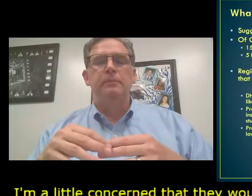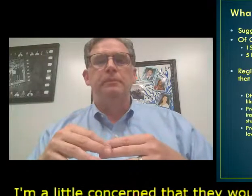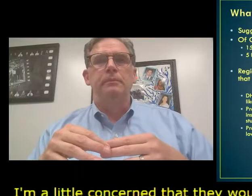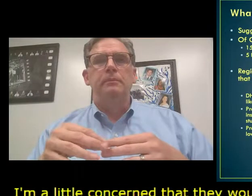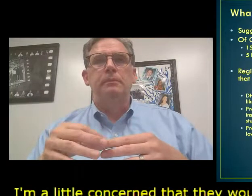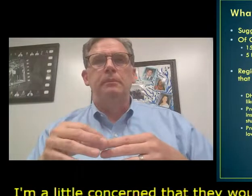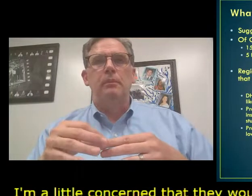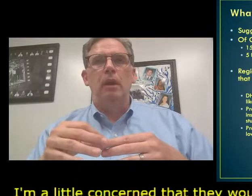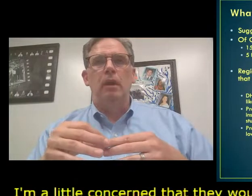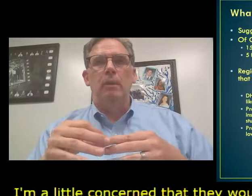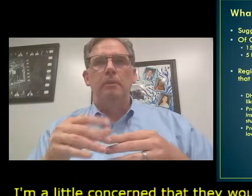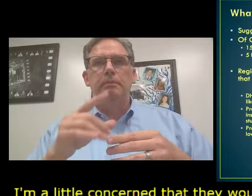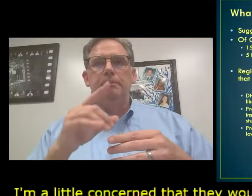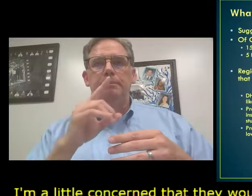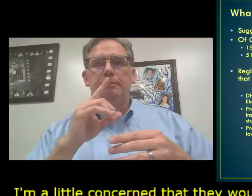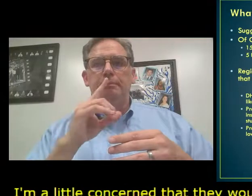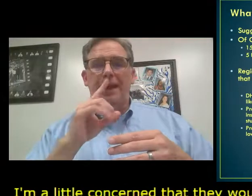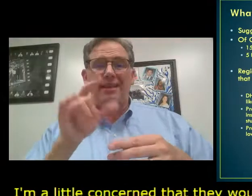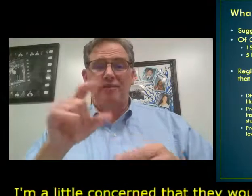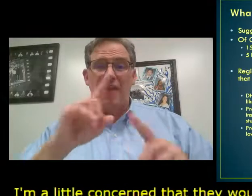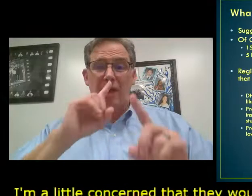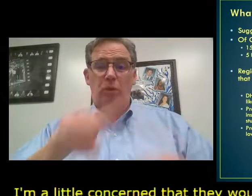redefine.